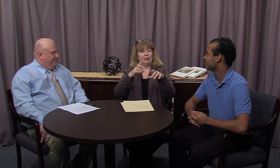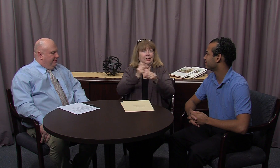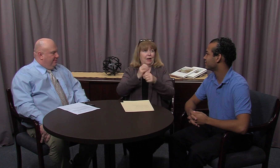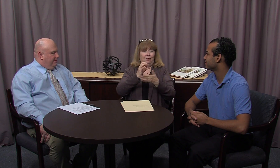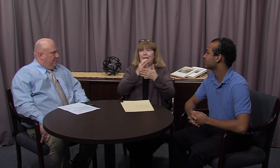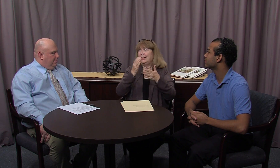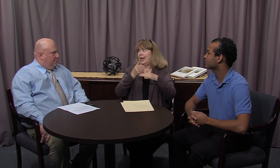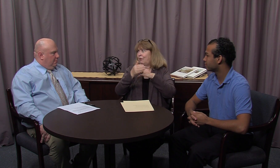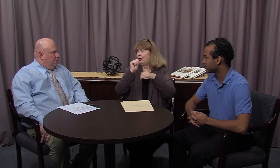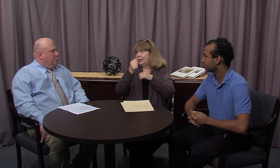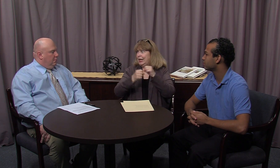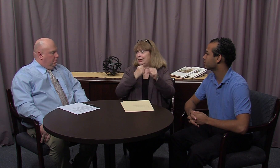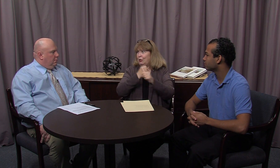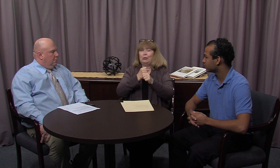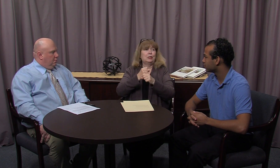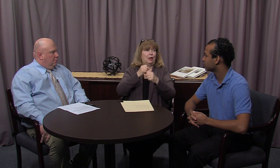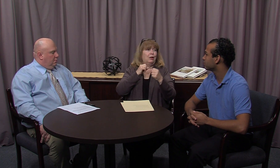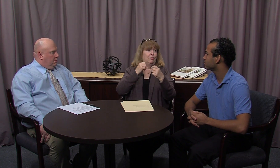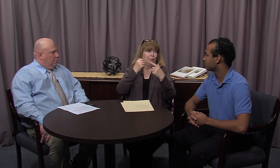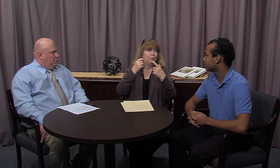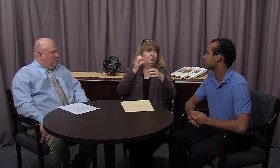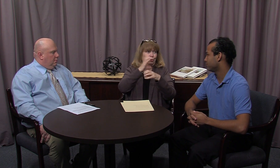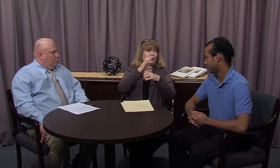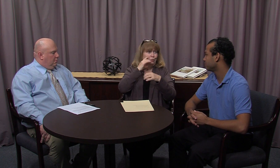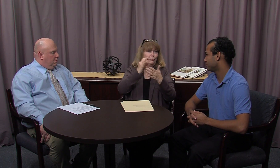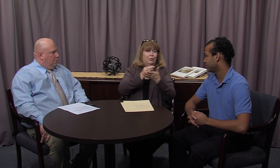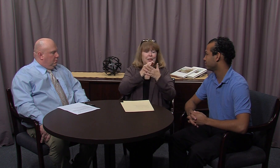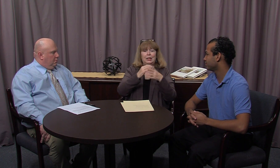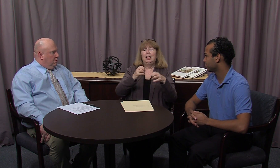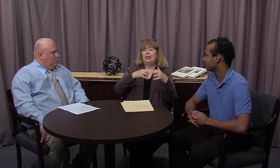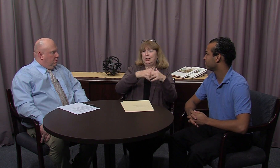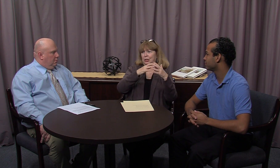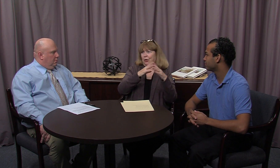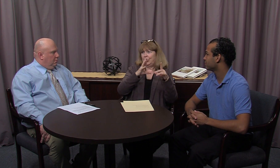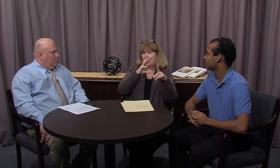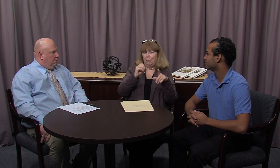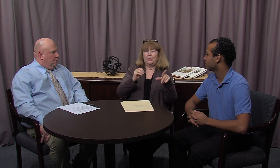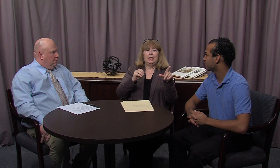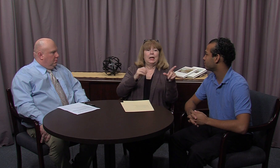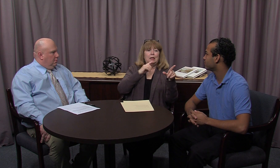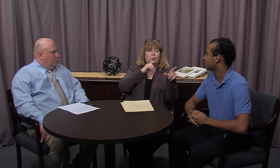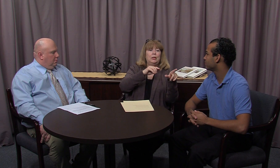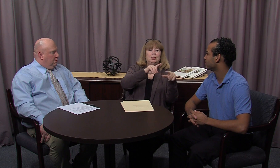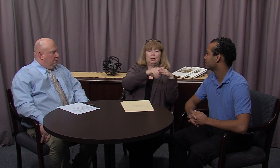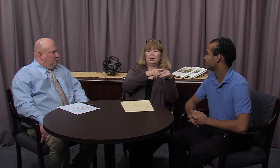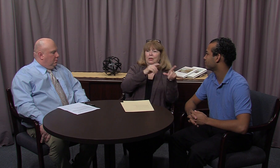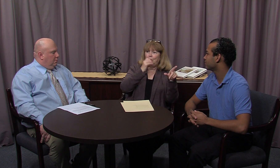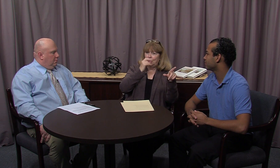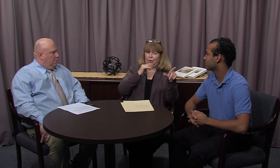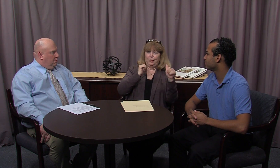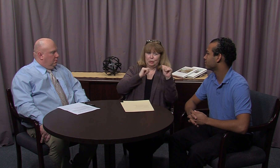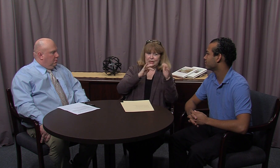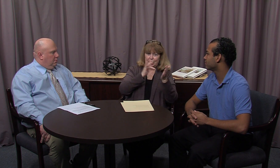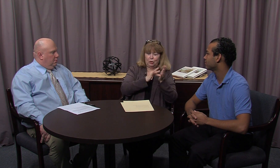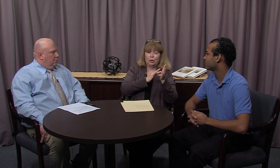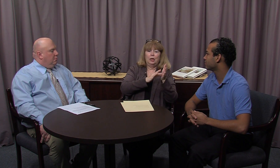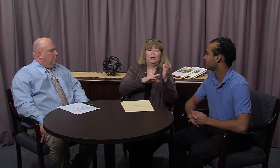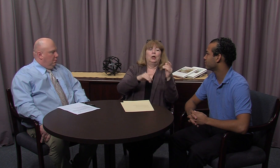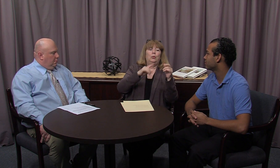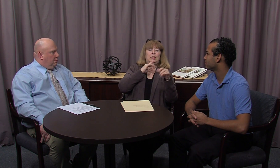got funding after 10 years of looking for funding to start the company. And we started at the O'Neill Theater Center. We did